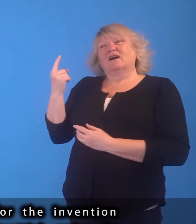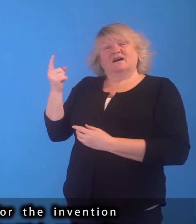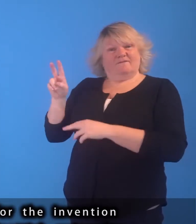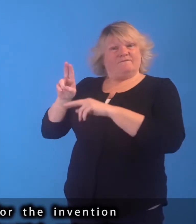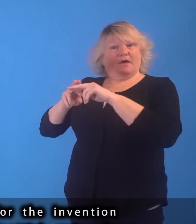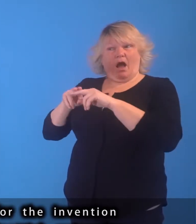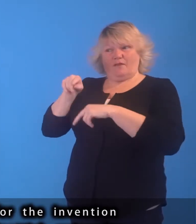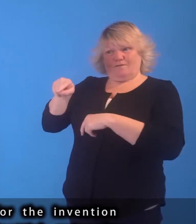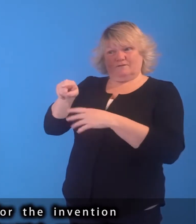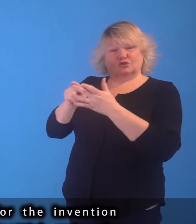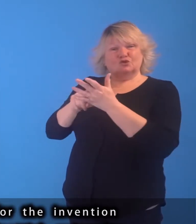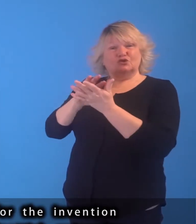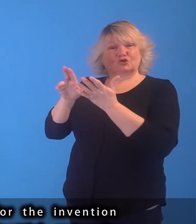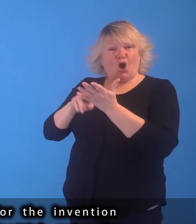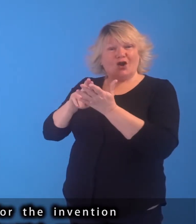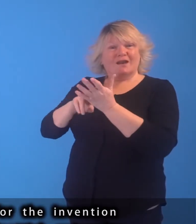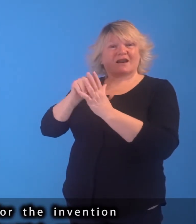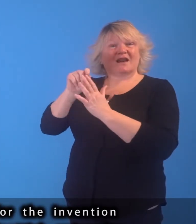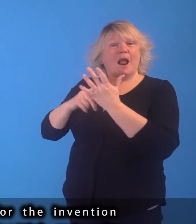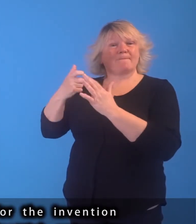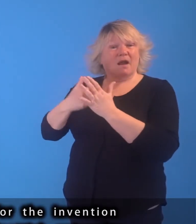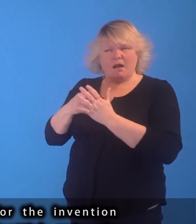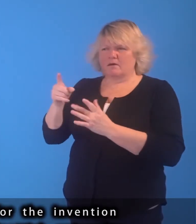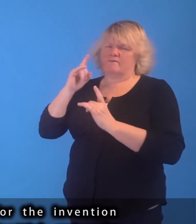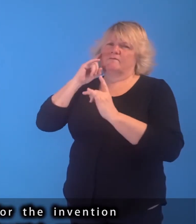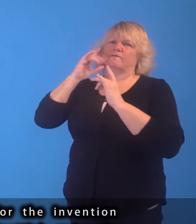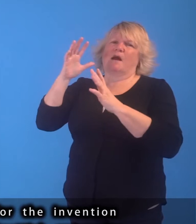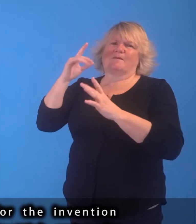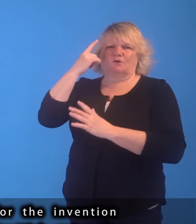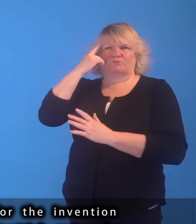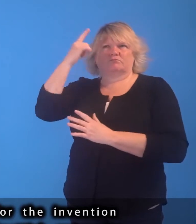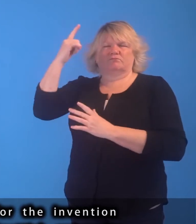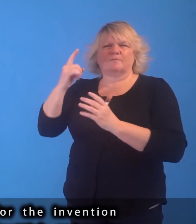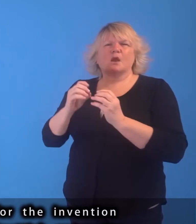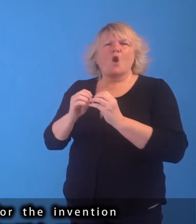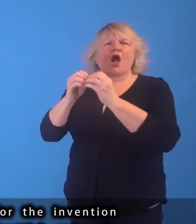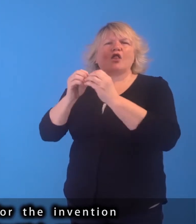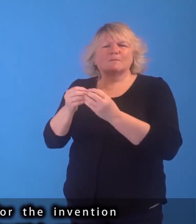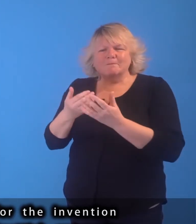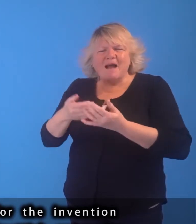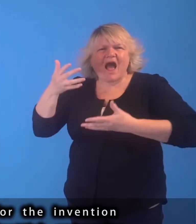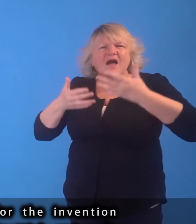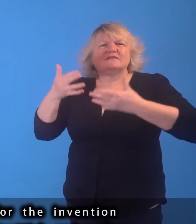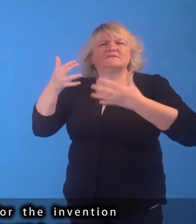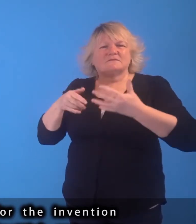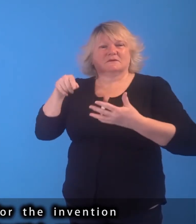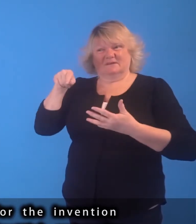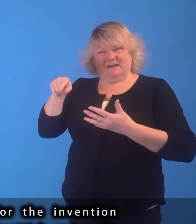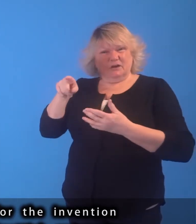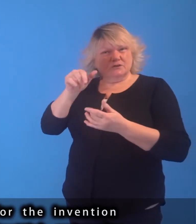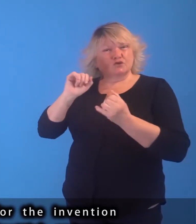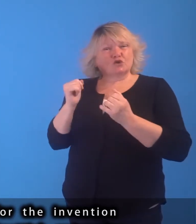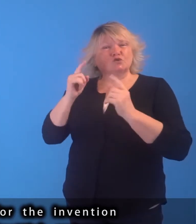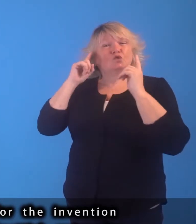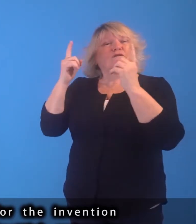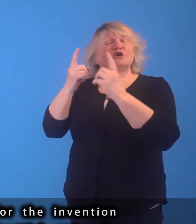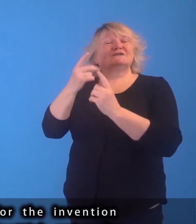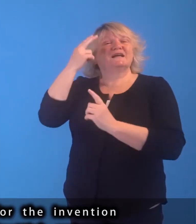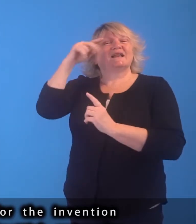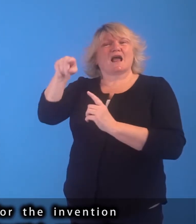and father of John Napier, famous for the invention of logarithms and namesake of